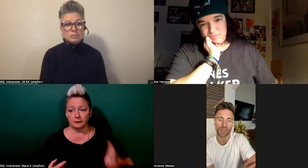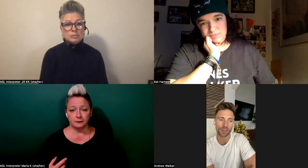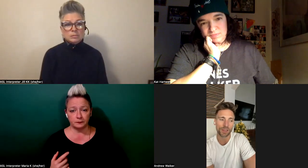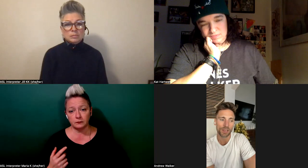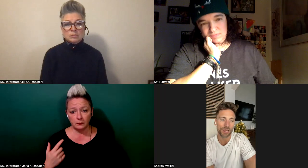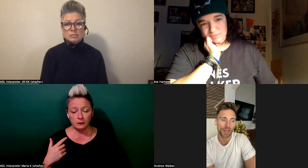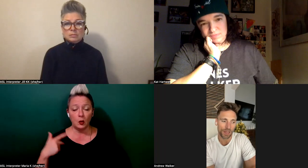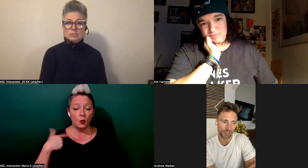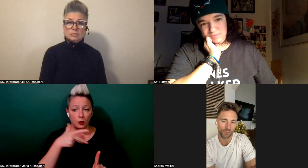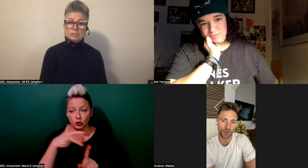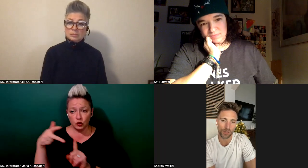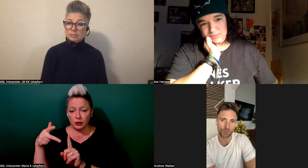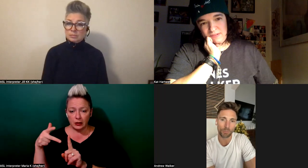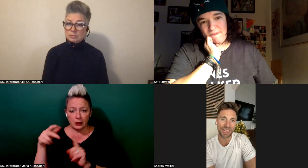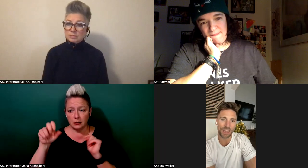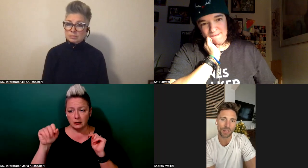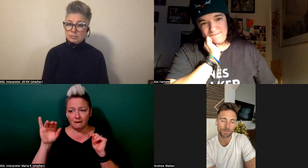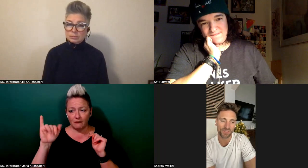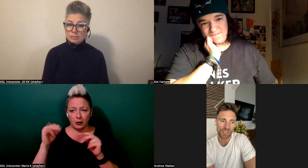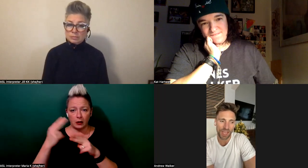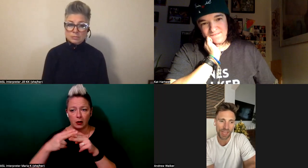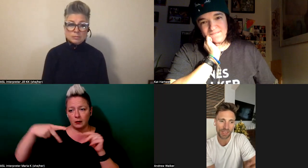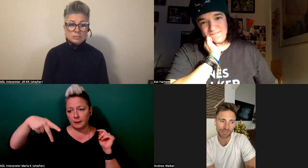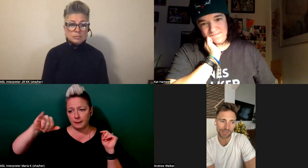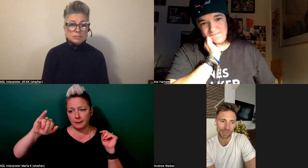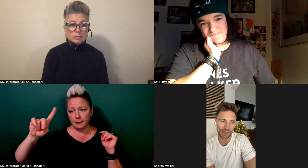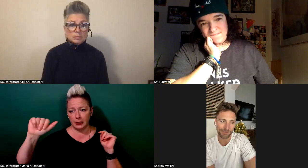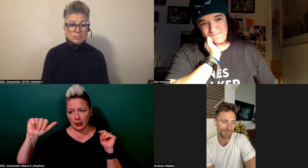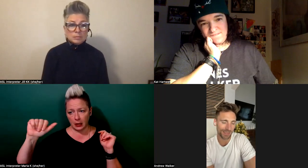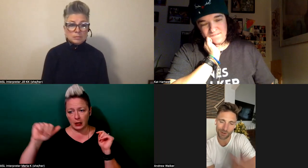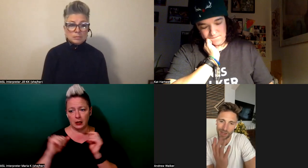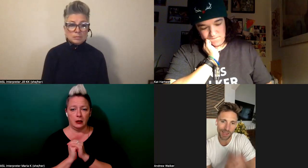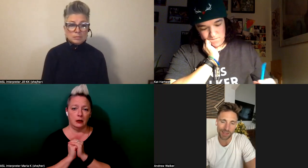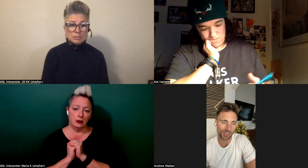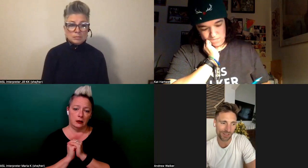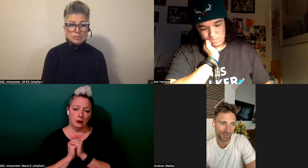were shooting at a safari called Pinda, and